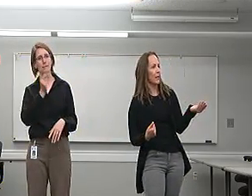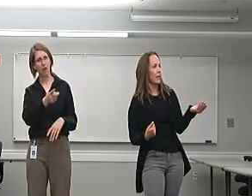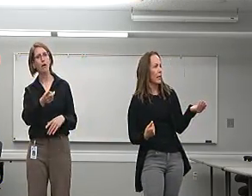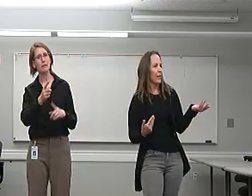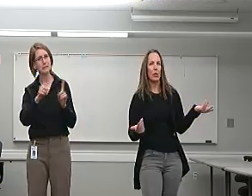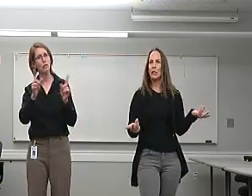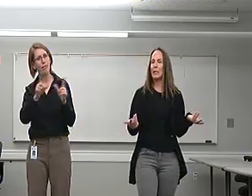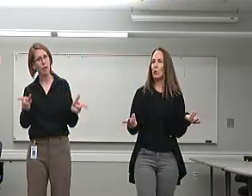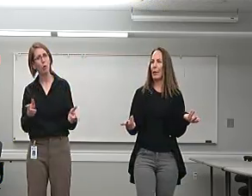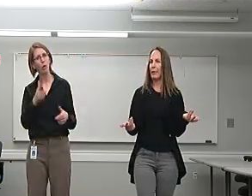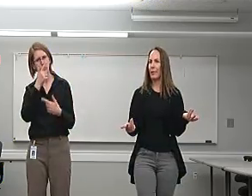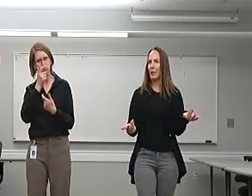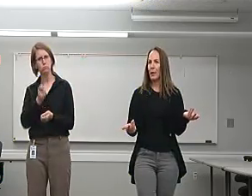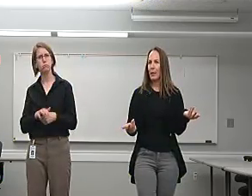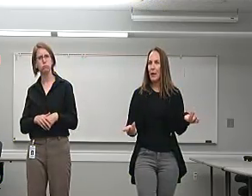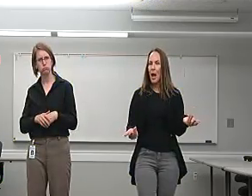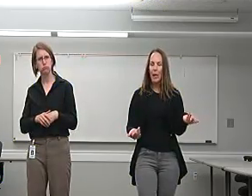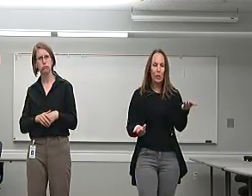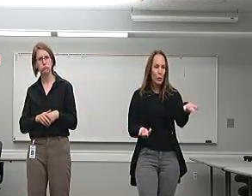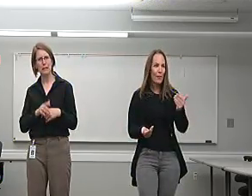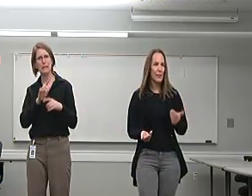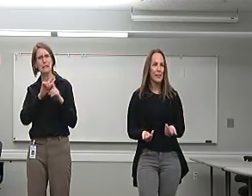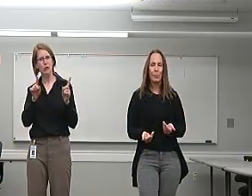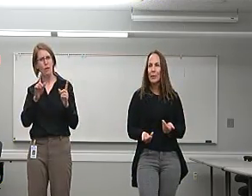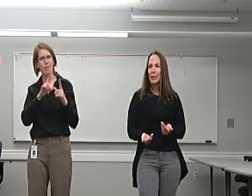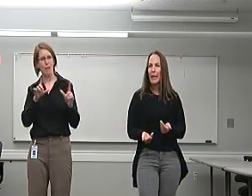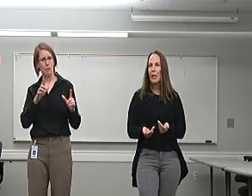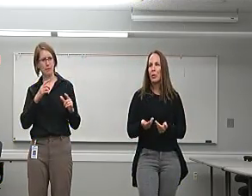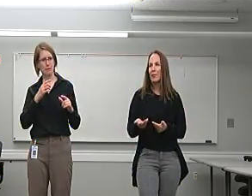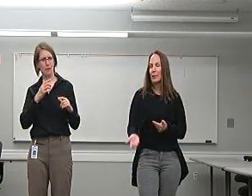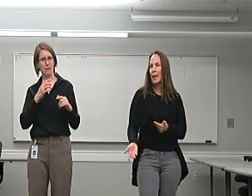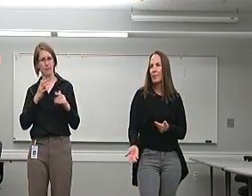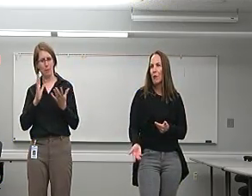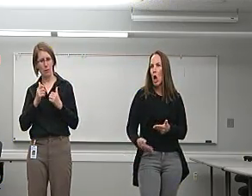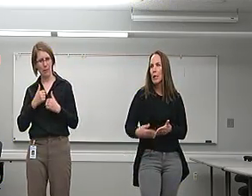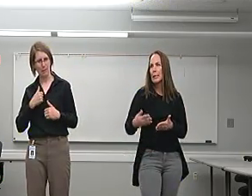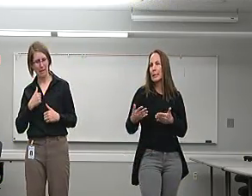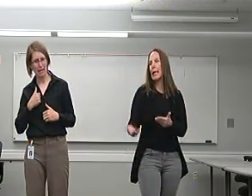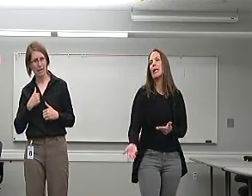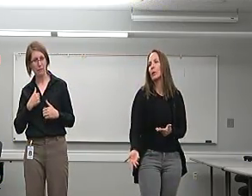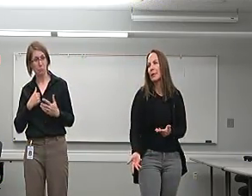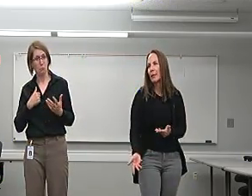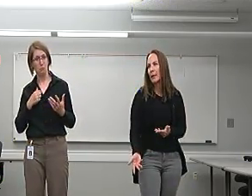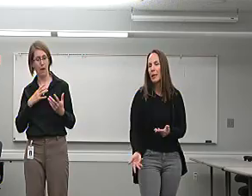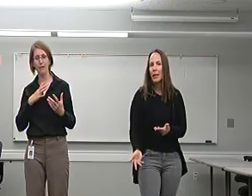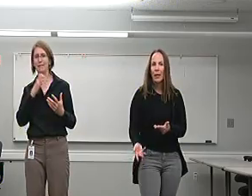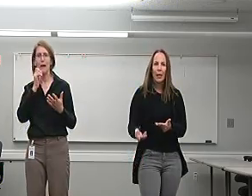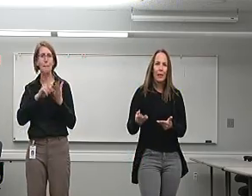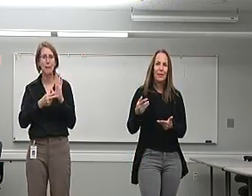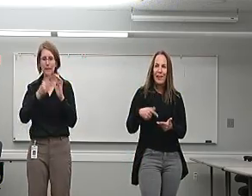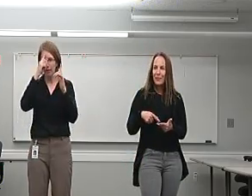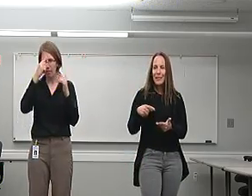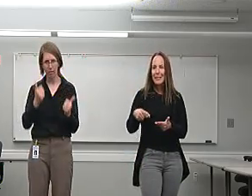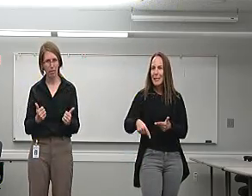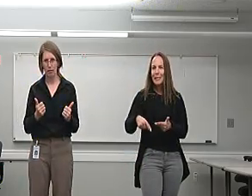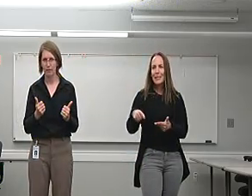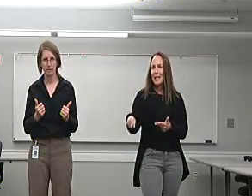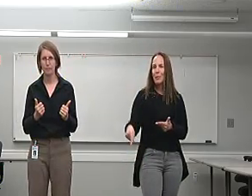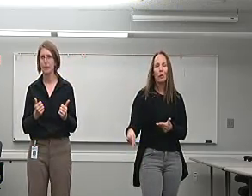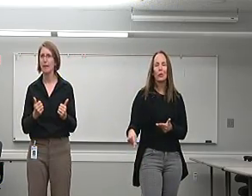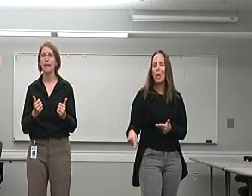with. Not you have a disability and you have a lifelong delay or anything. Deafness doesn't disable your